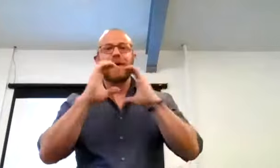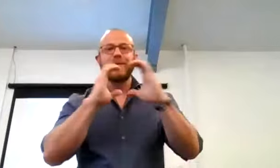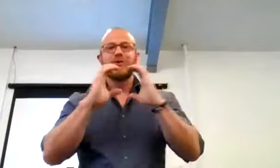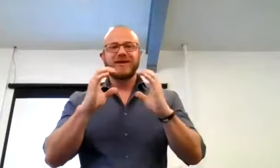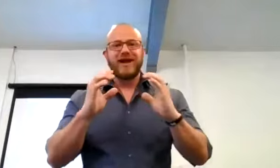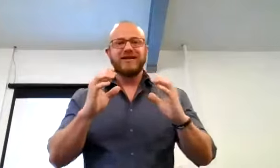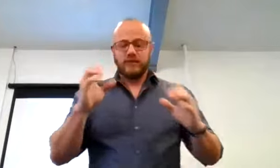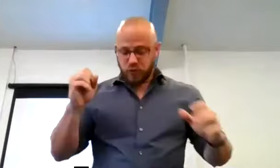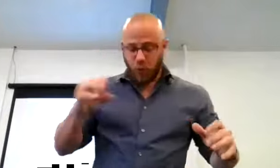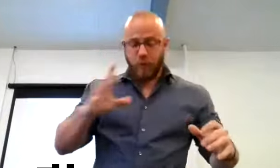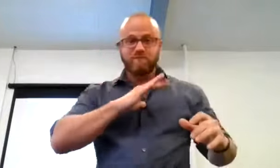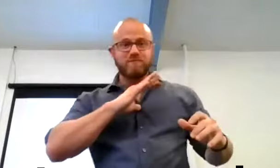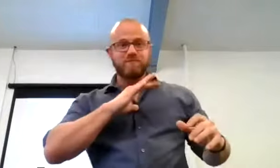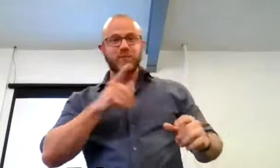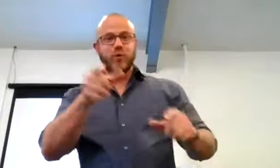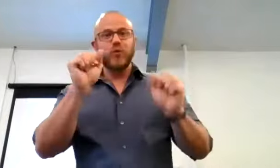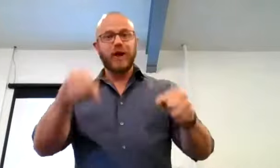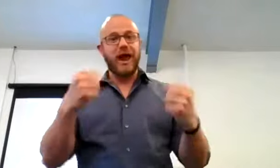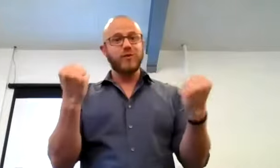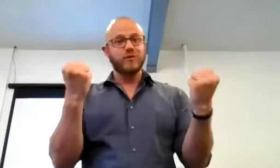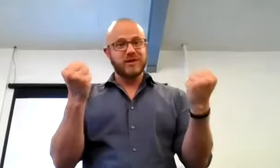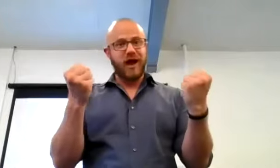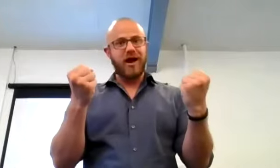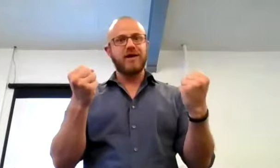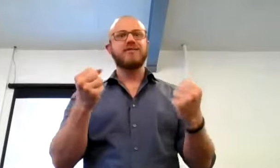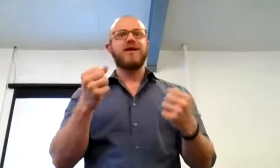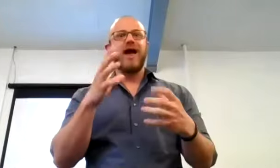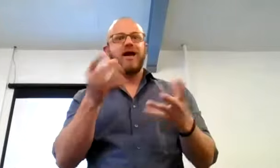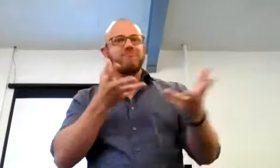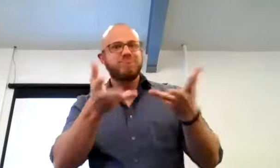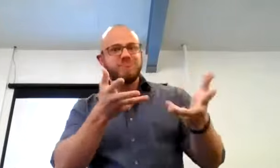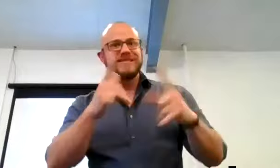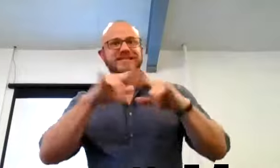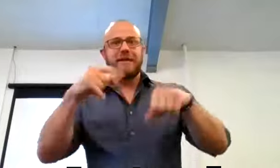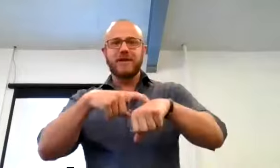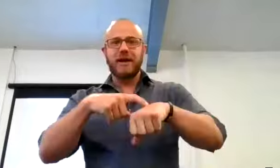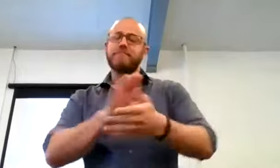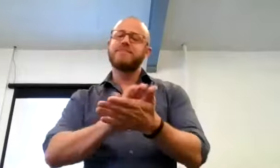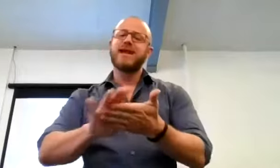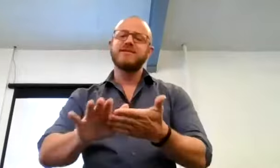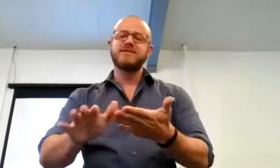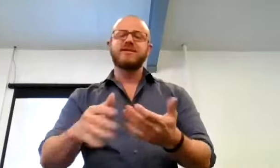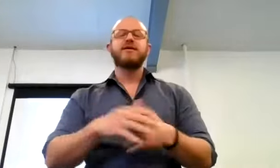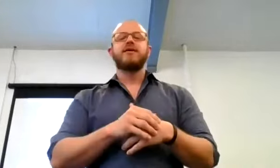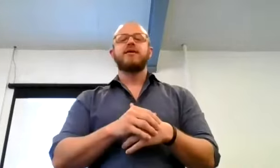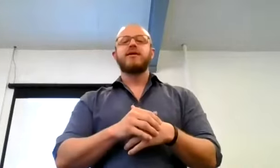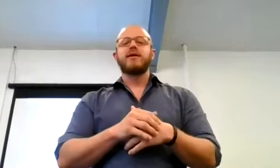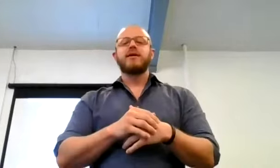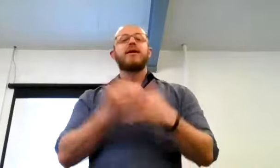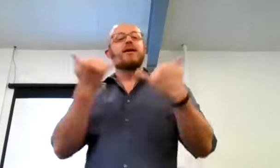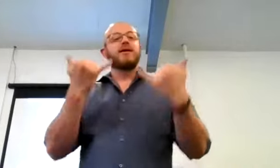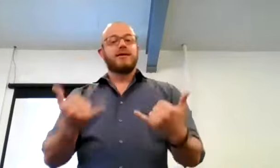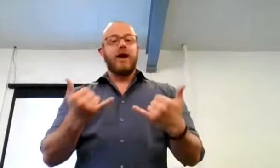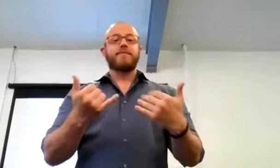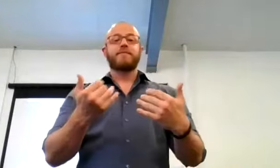and just, whatnot. So it's really easy and pretty cool to communicate there. So, with signing, it's in learning language, other languages